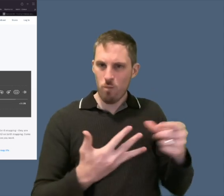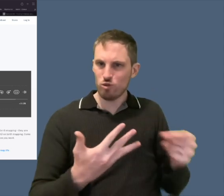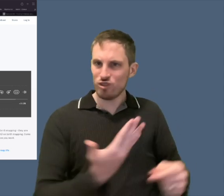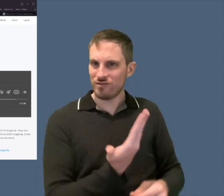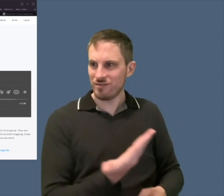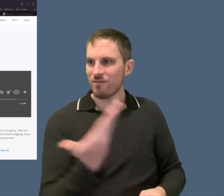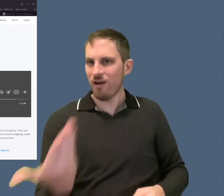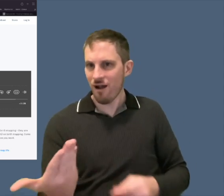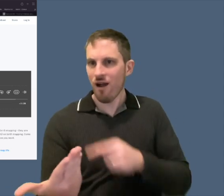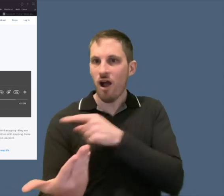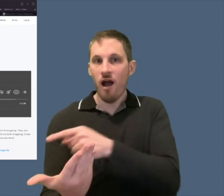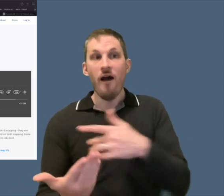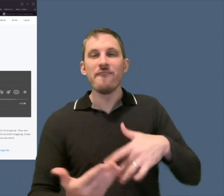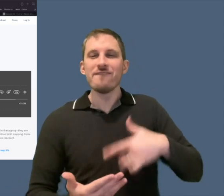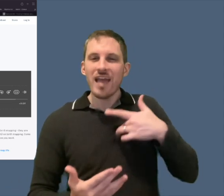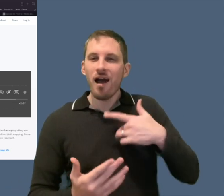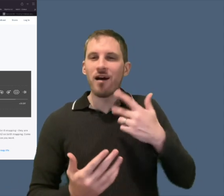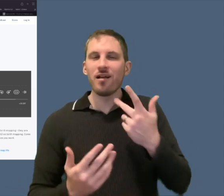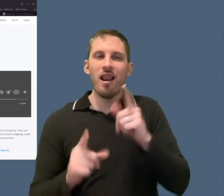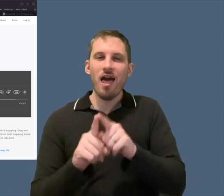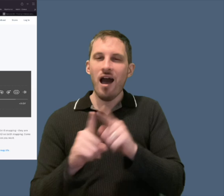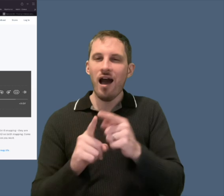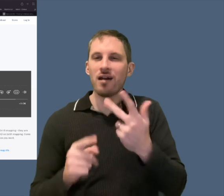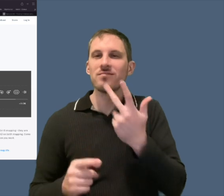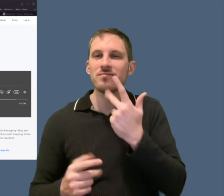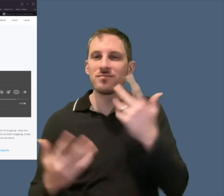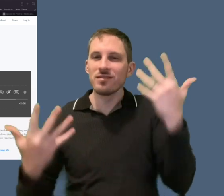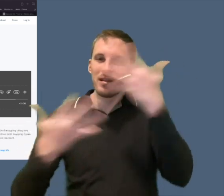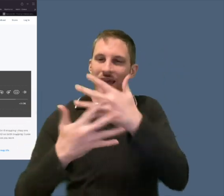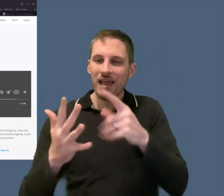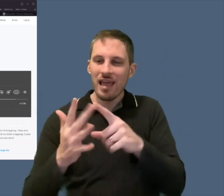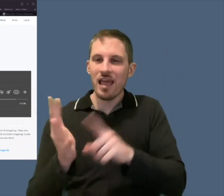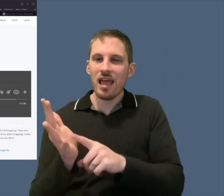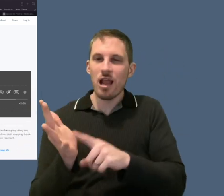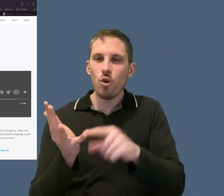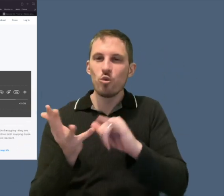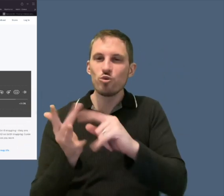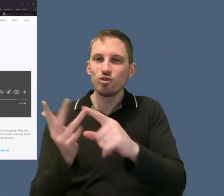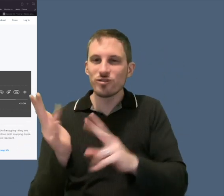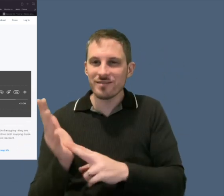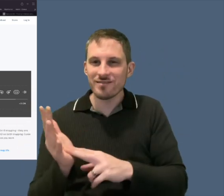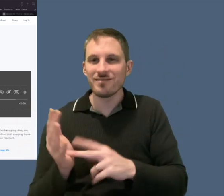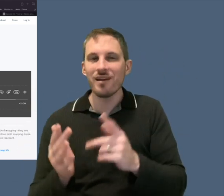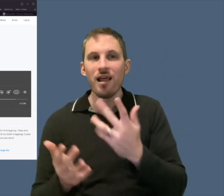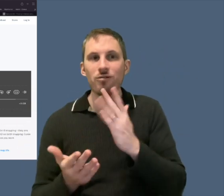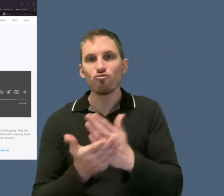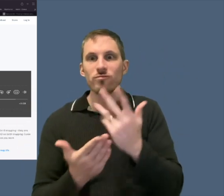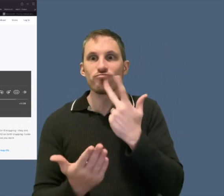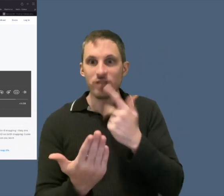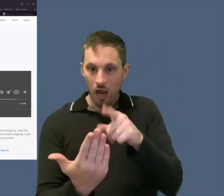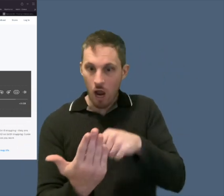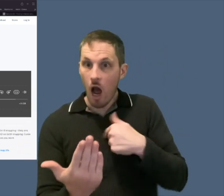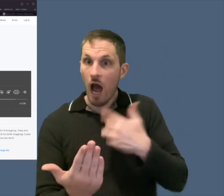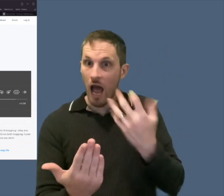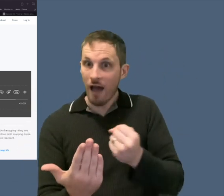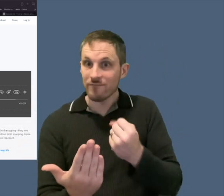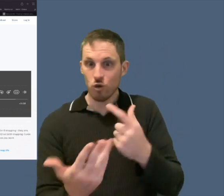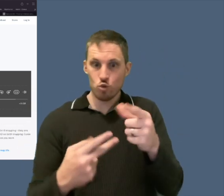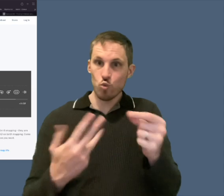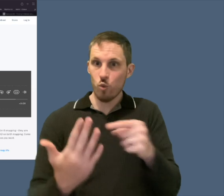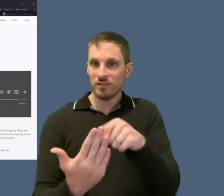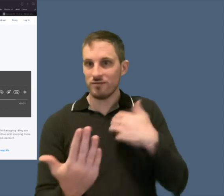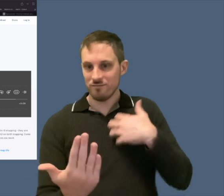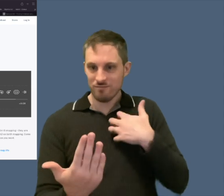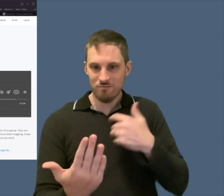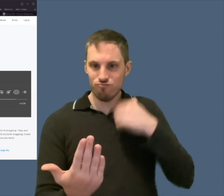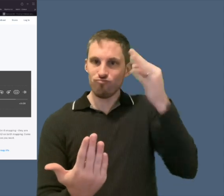within that system. And if you don't know that there are other options, you might not know that you could go to a different care model. So you